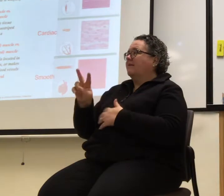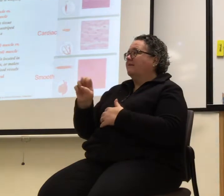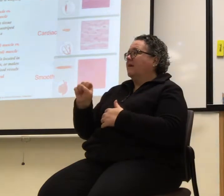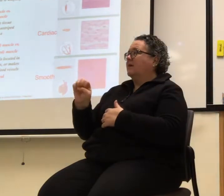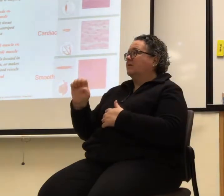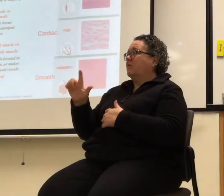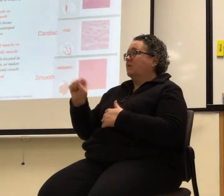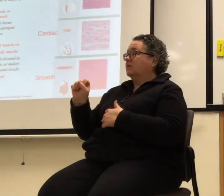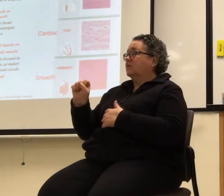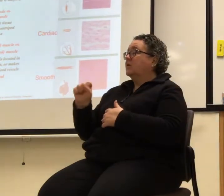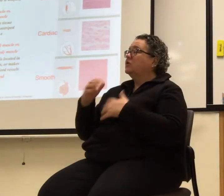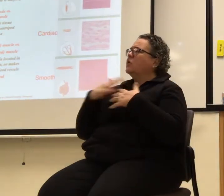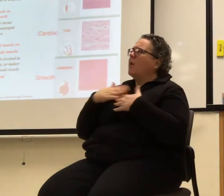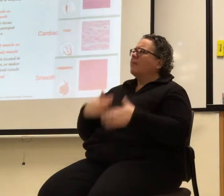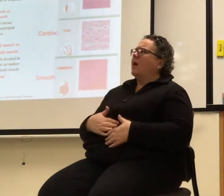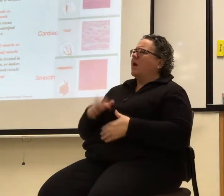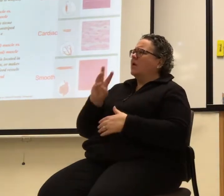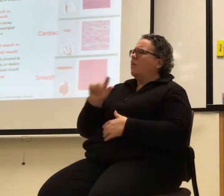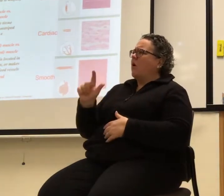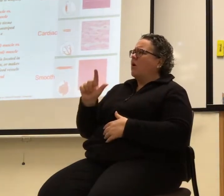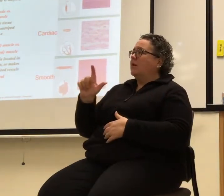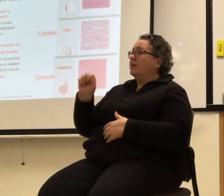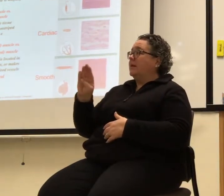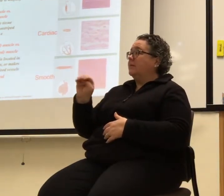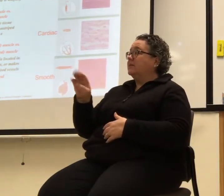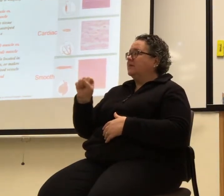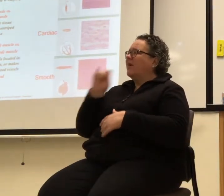So the body wall limbs, that's skeletal muscle.